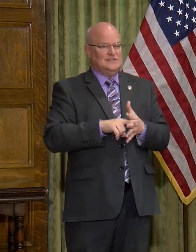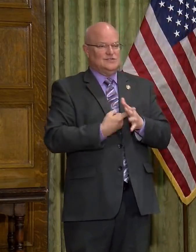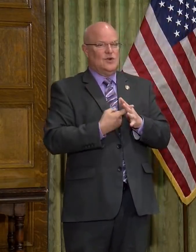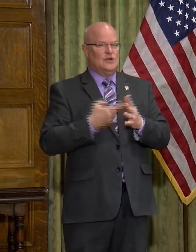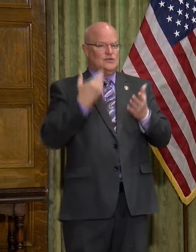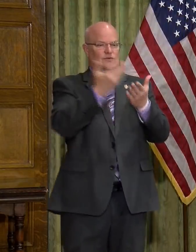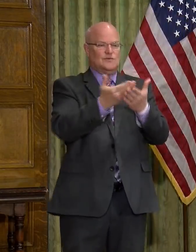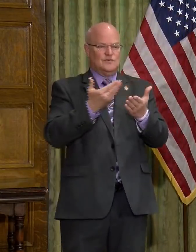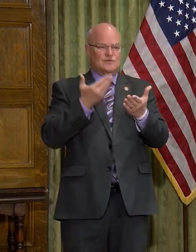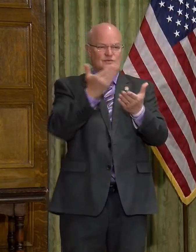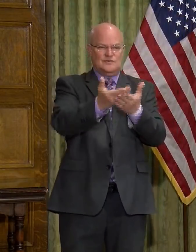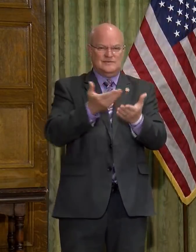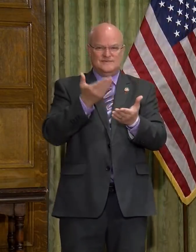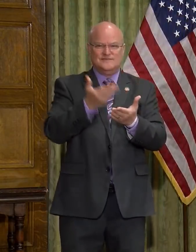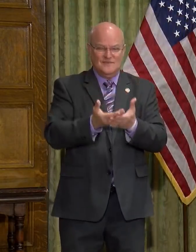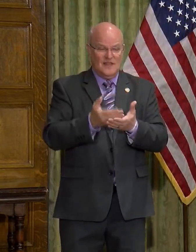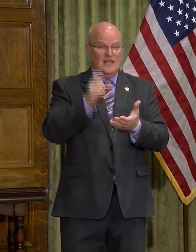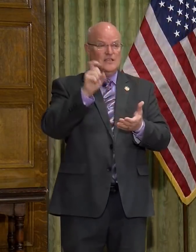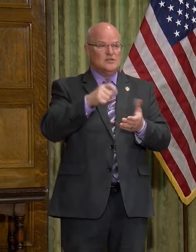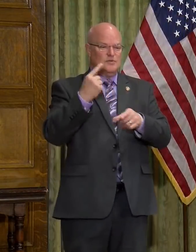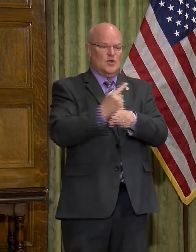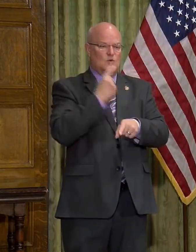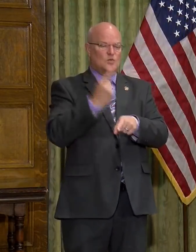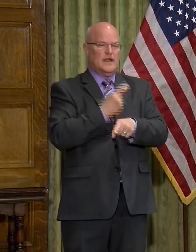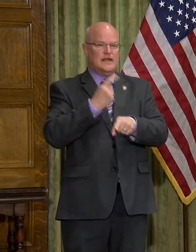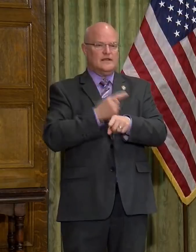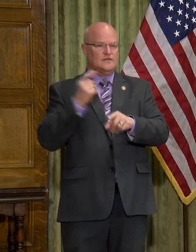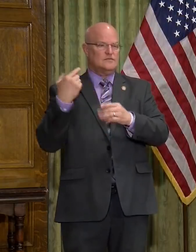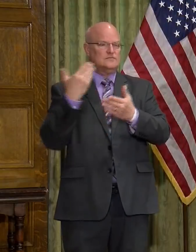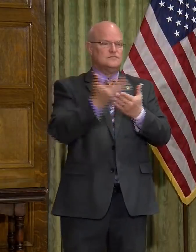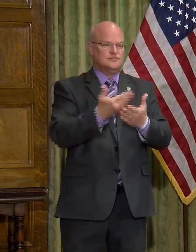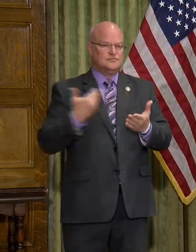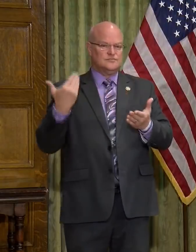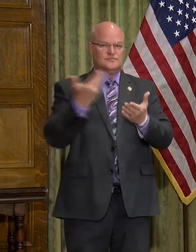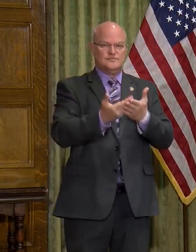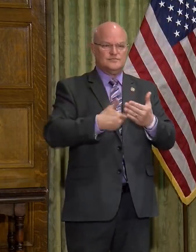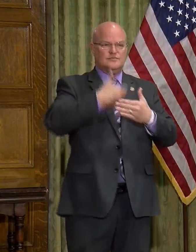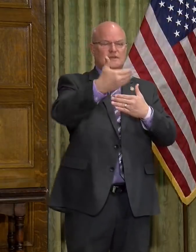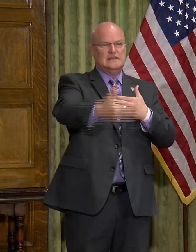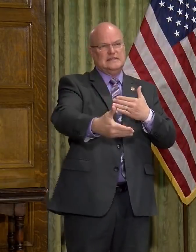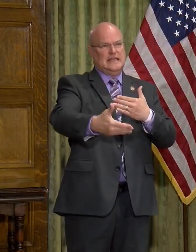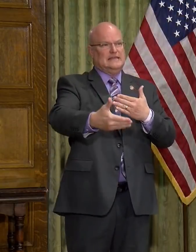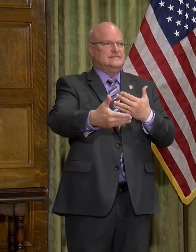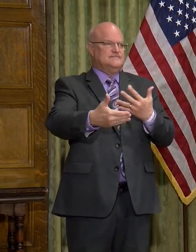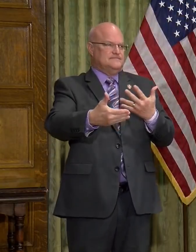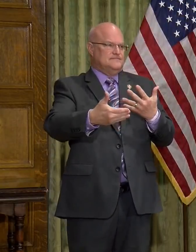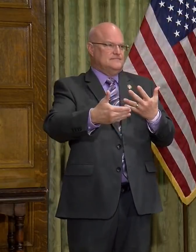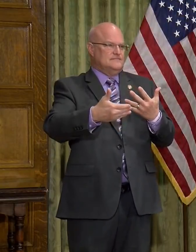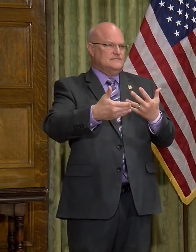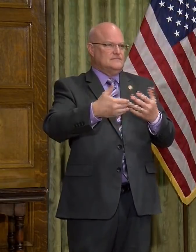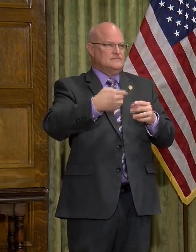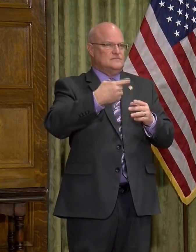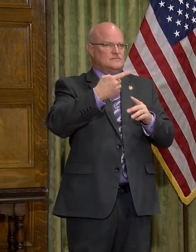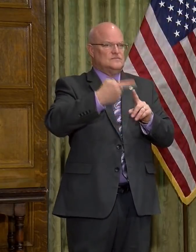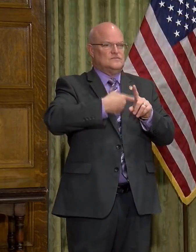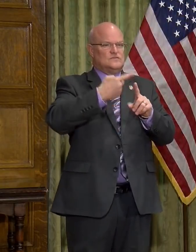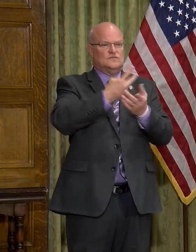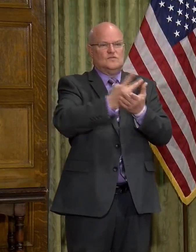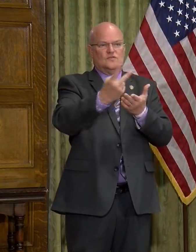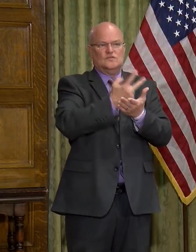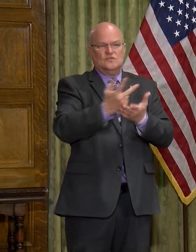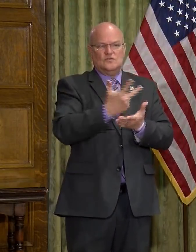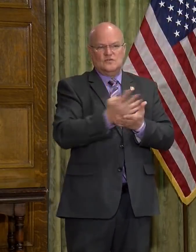to arrive. And that should be a regular supply chain that will be coming in over the course of the next couple of